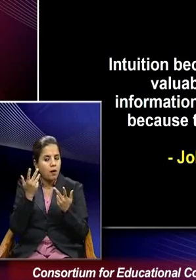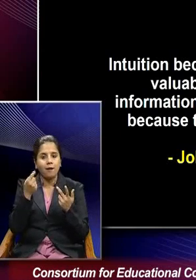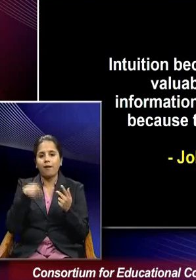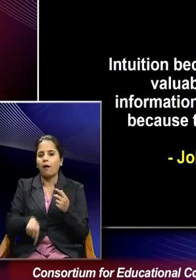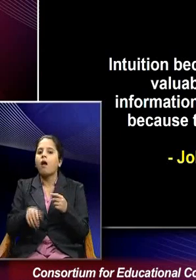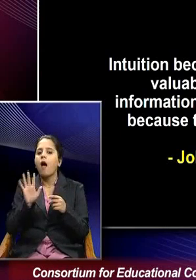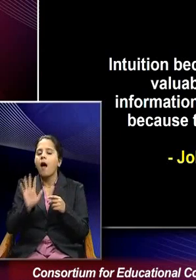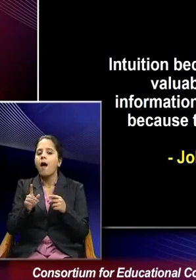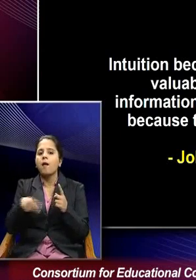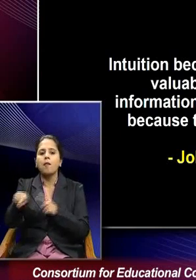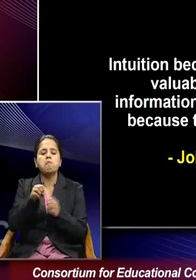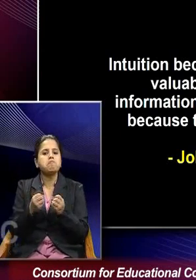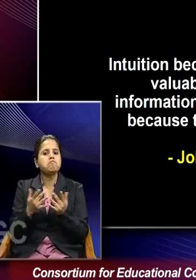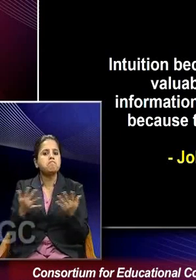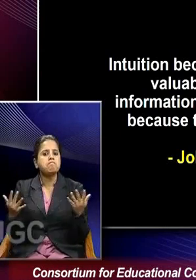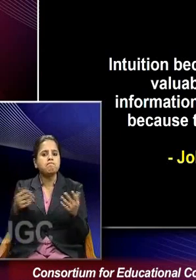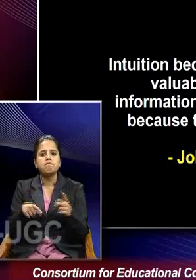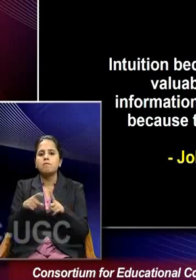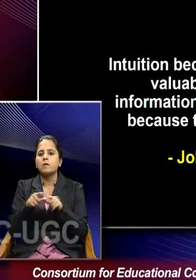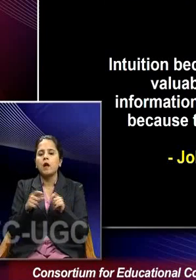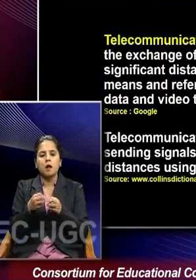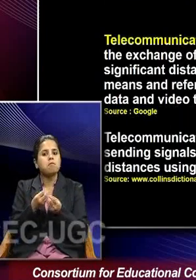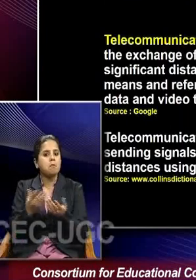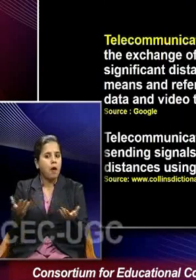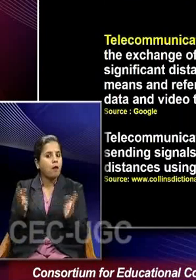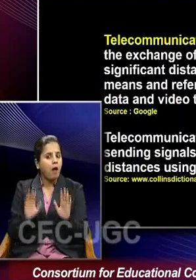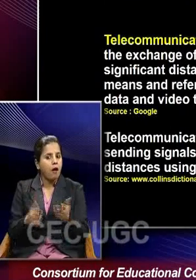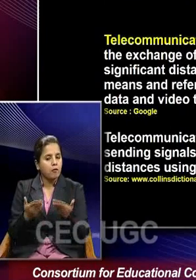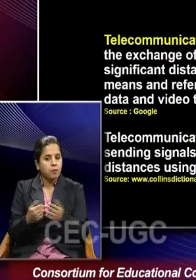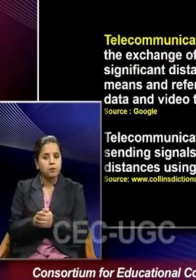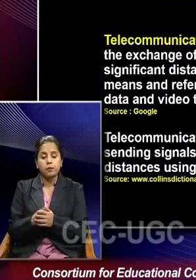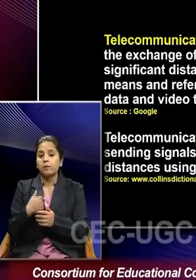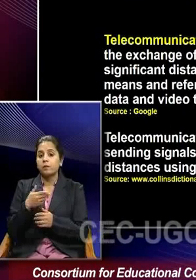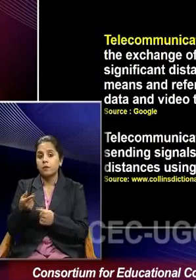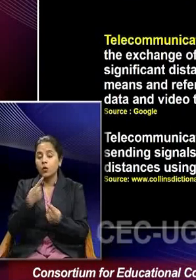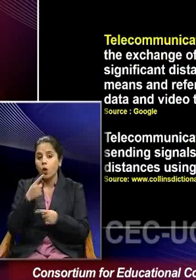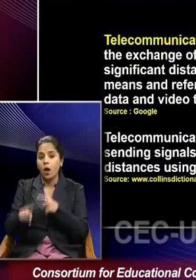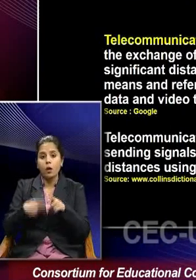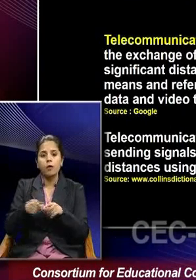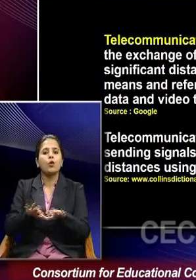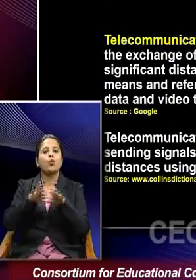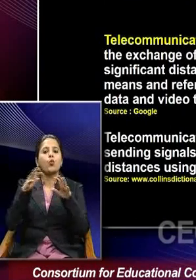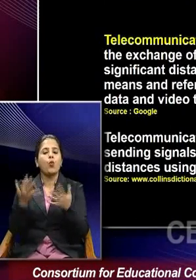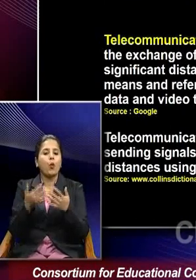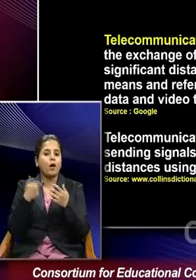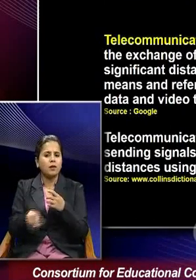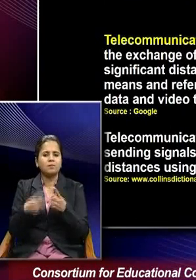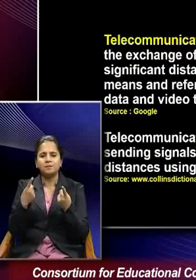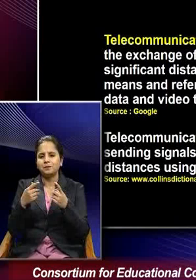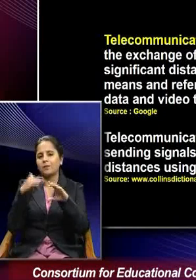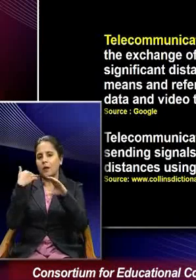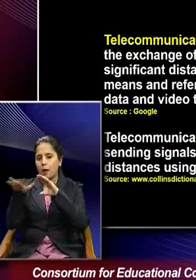there is so much data." As we talk about World Telecommunications and